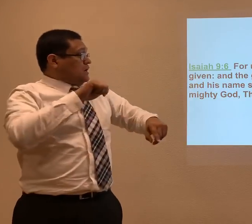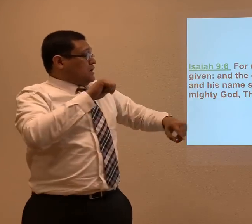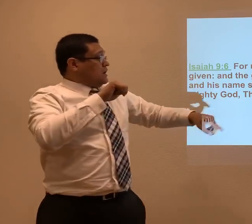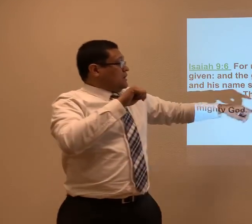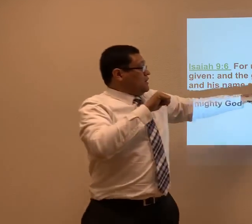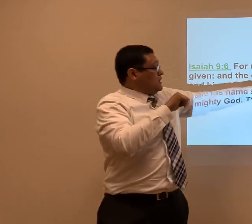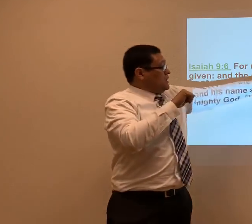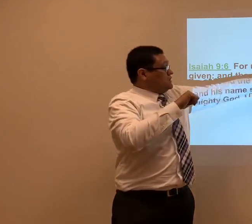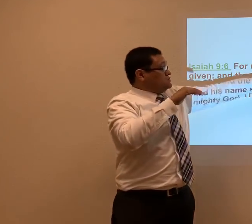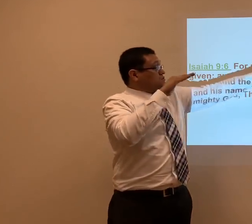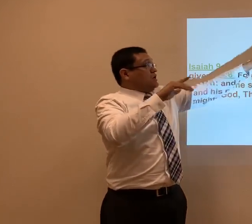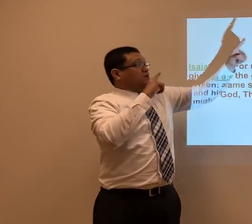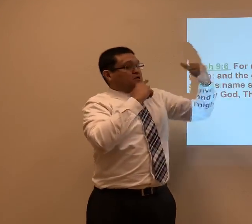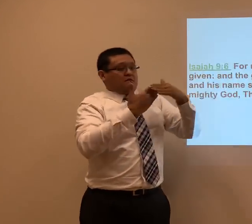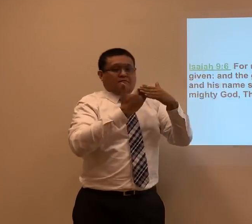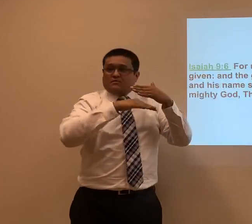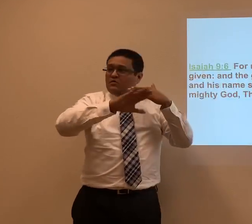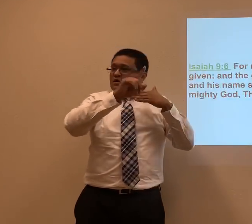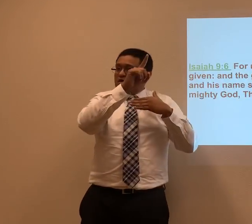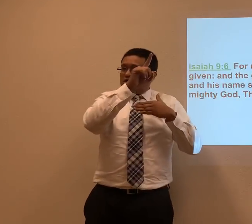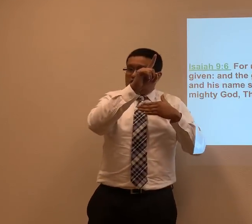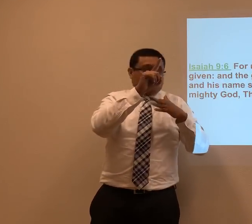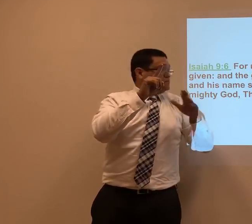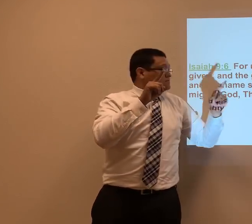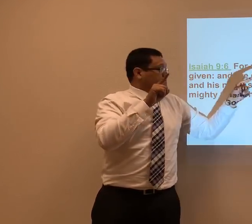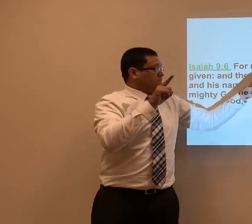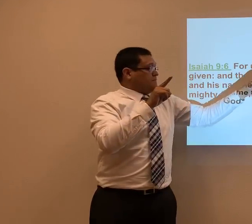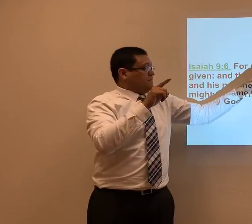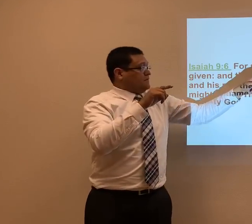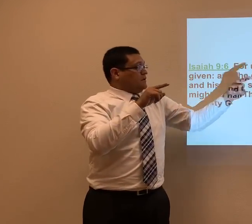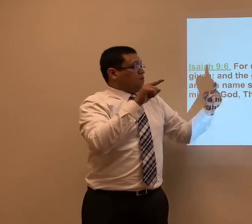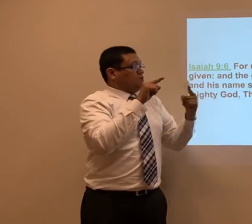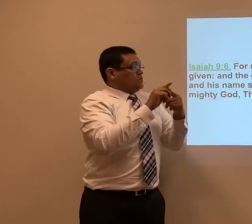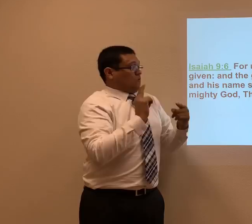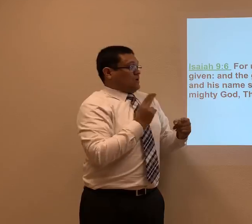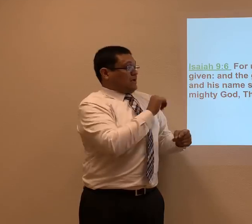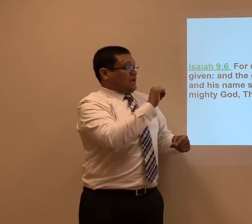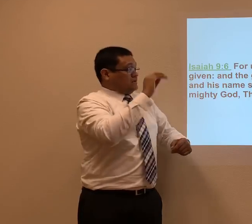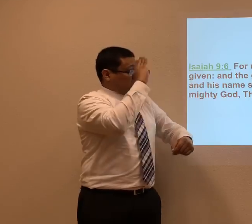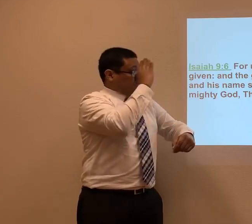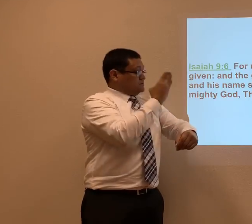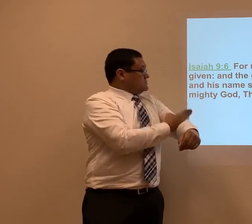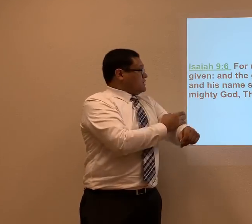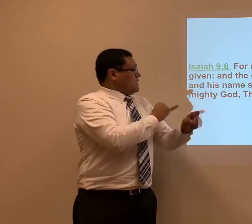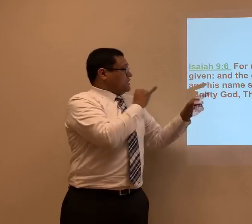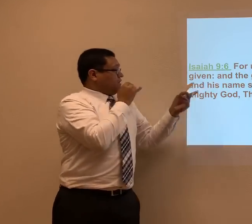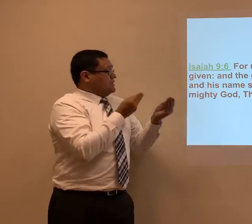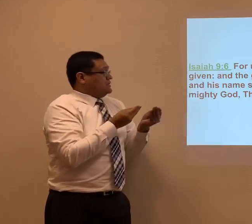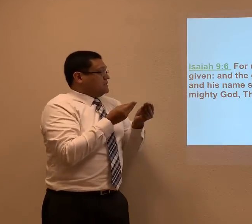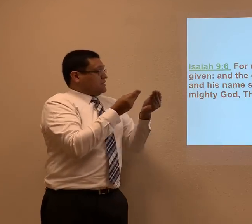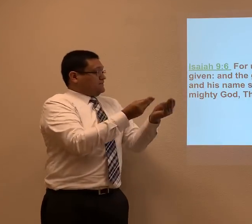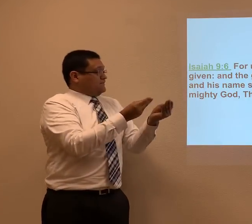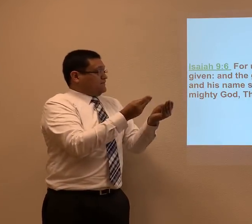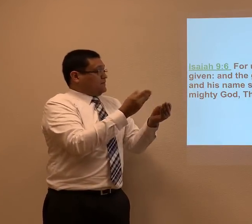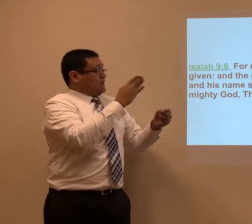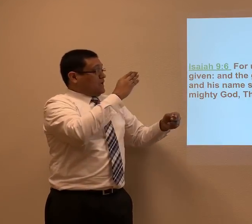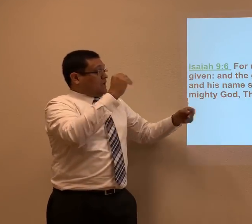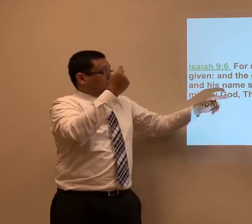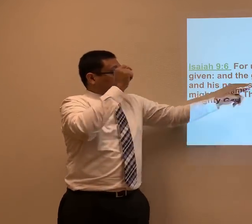a child is born. It says, a child is born. Unto us a son